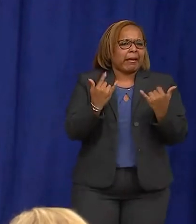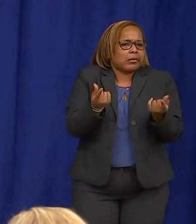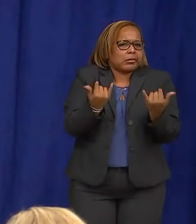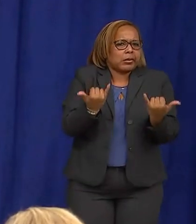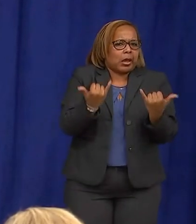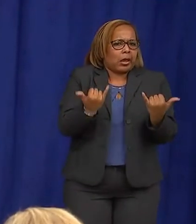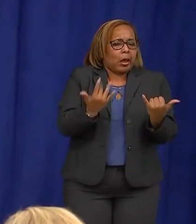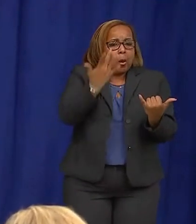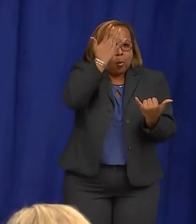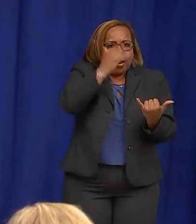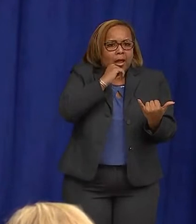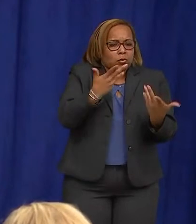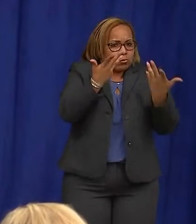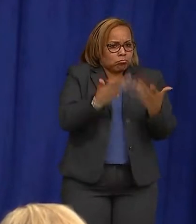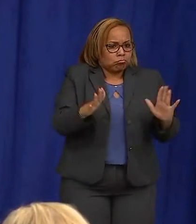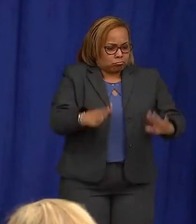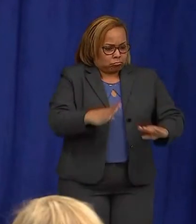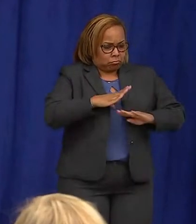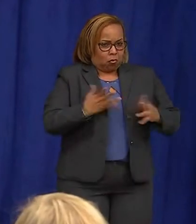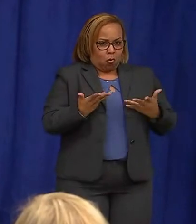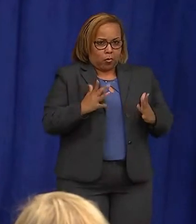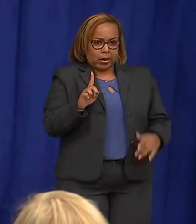why haven't you achieved it already?